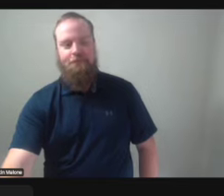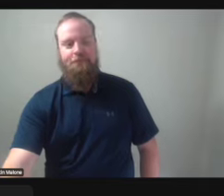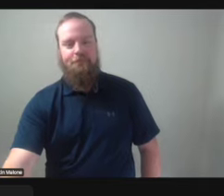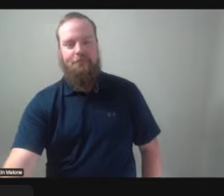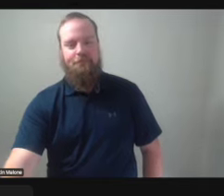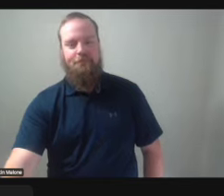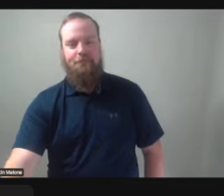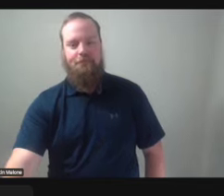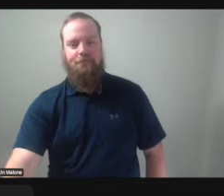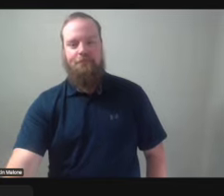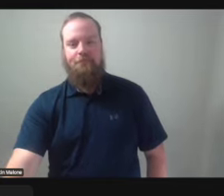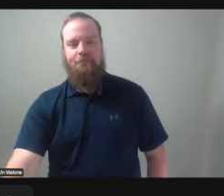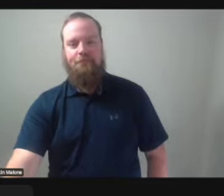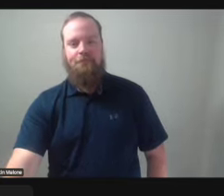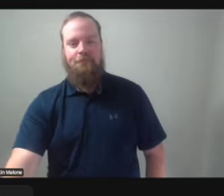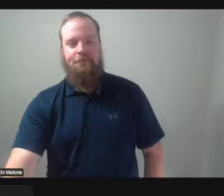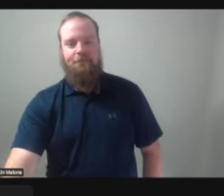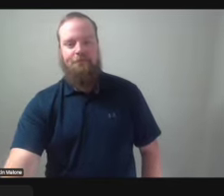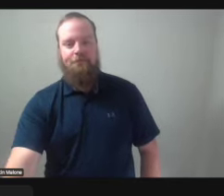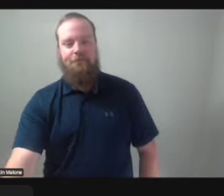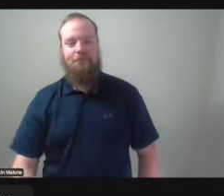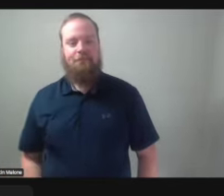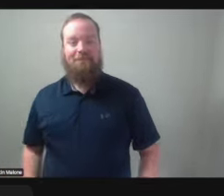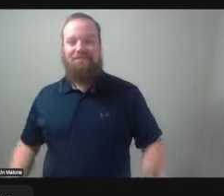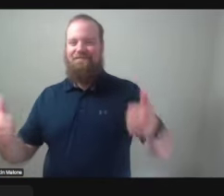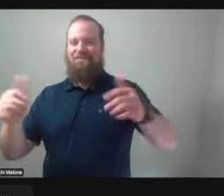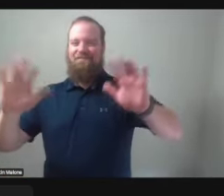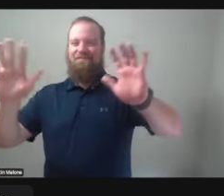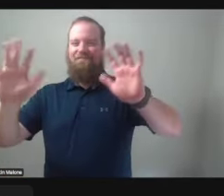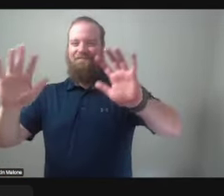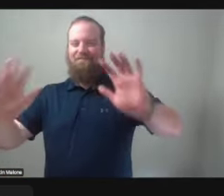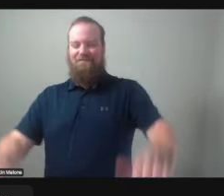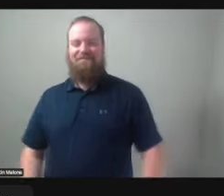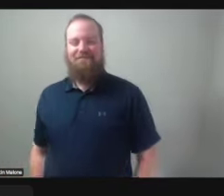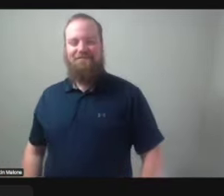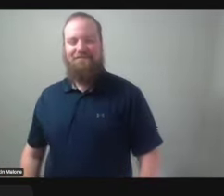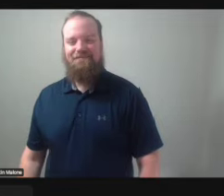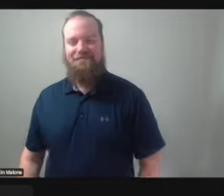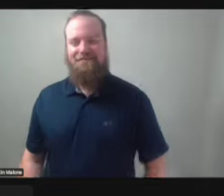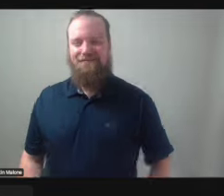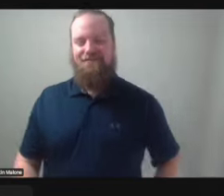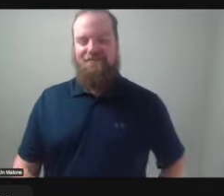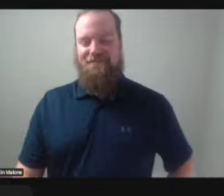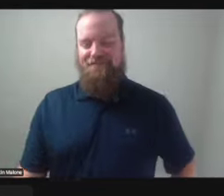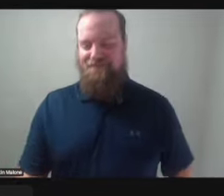to look more into it. Thank you.